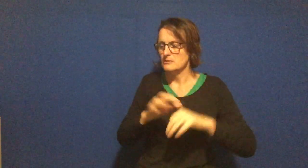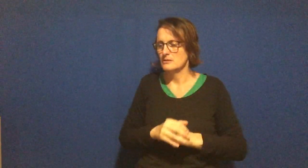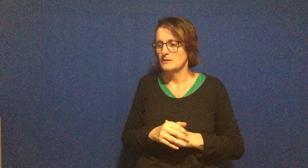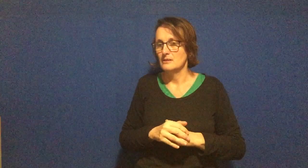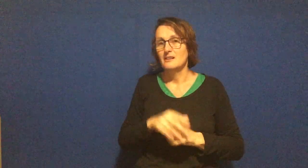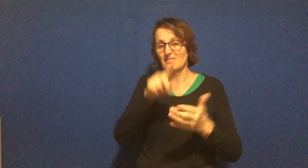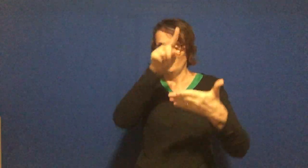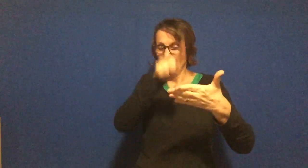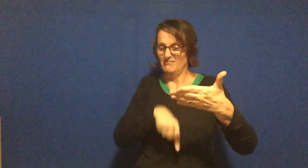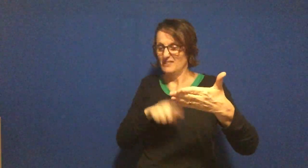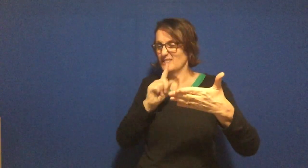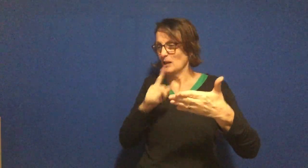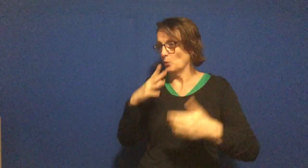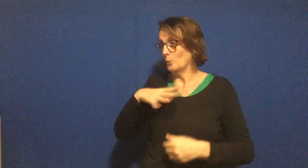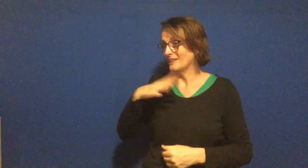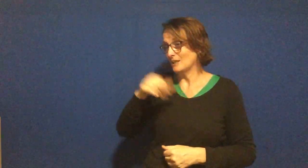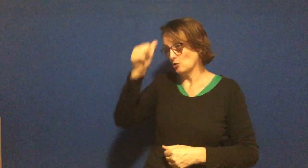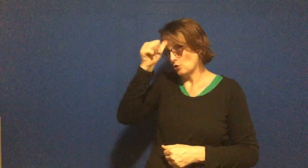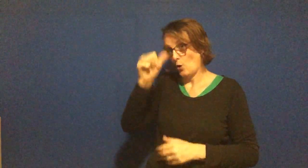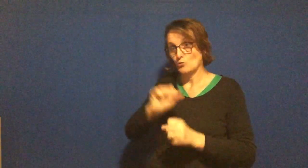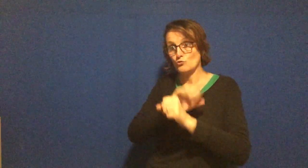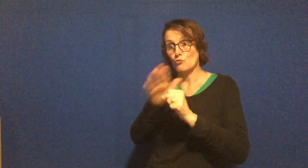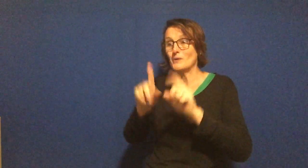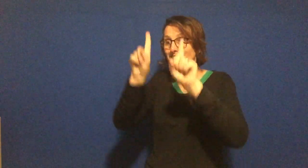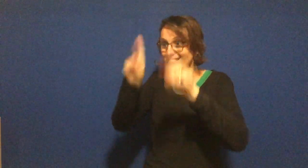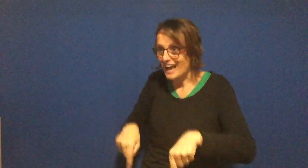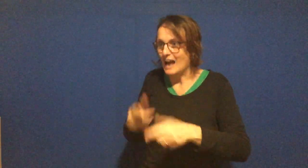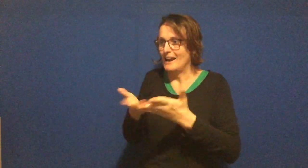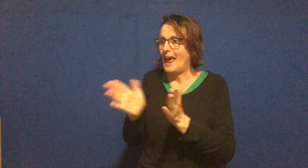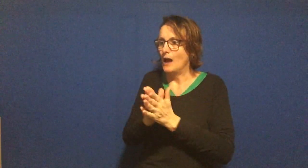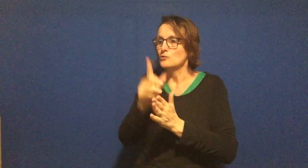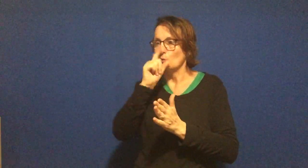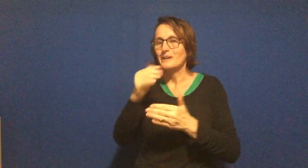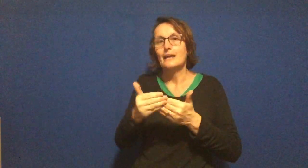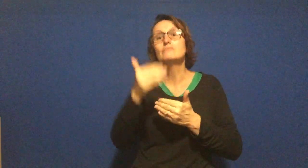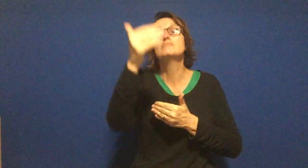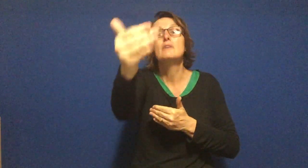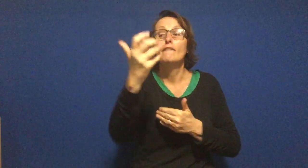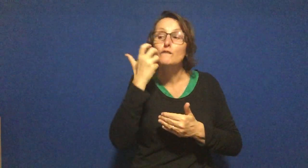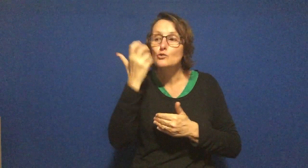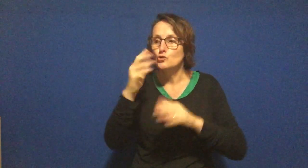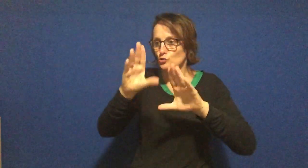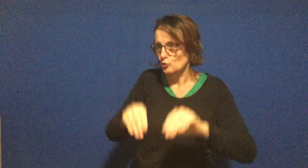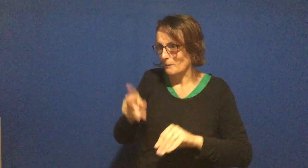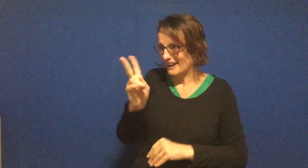to understand the origins of this virus to stop the next pandemic, as morbid as it sounds to be thinking